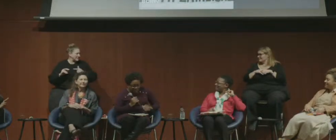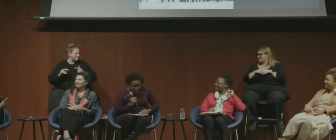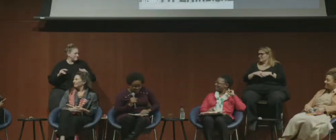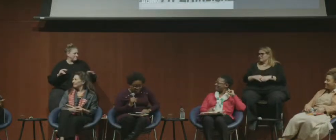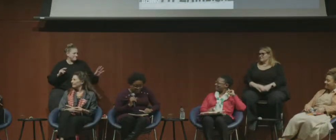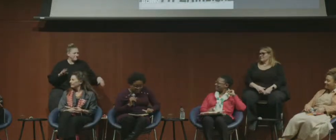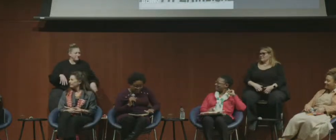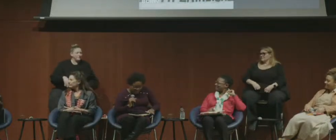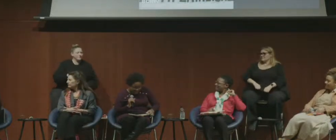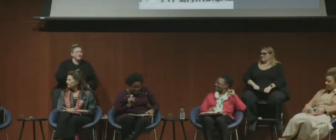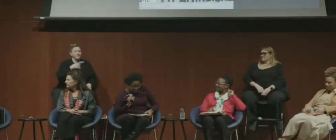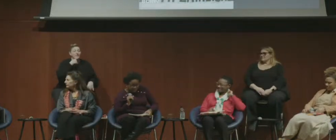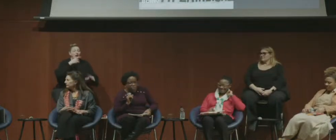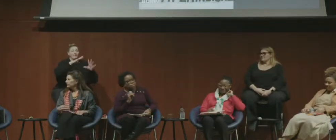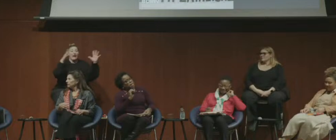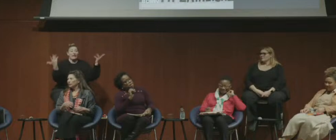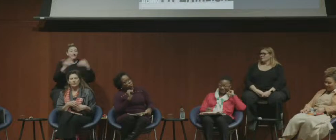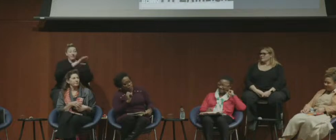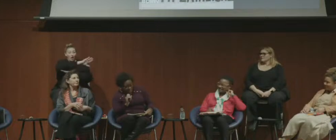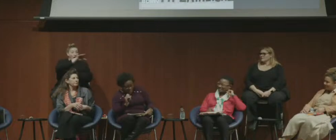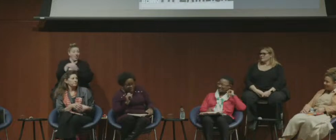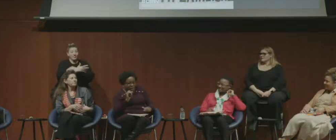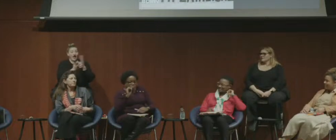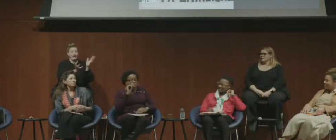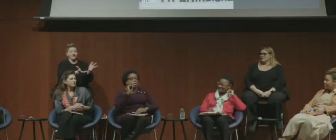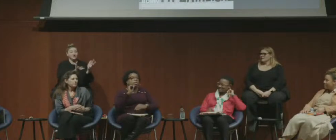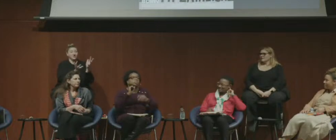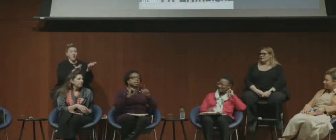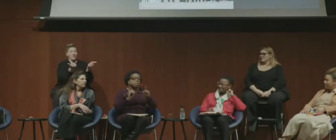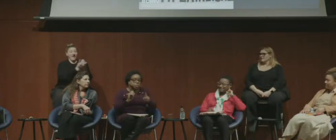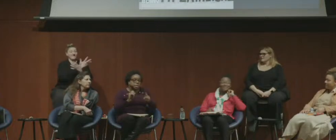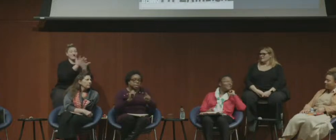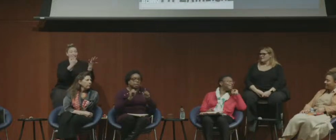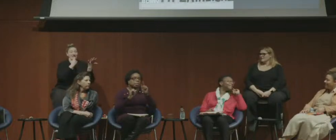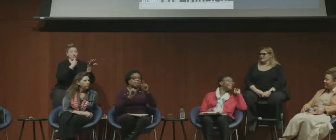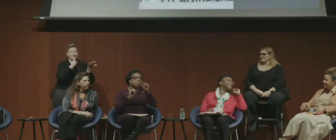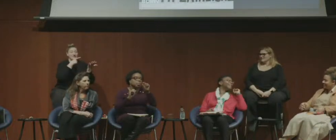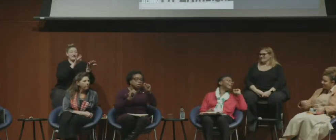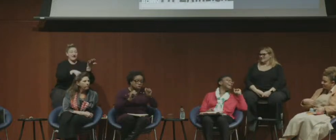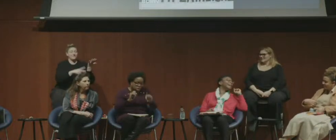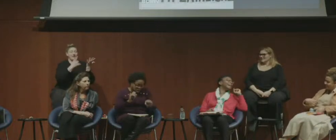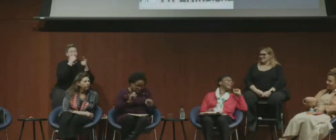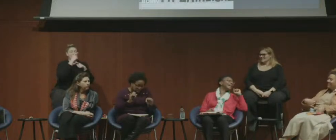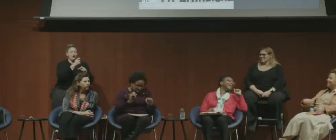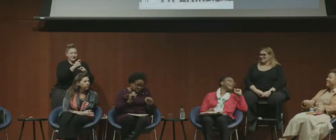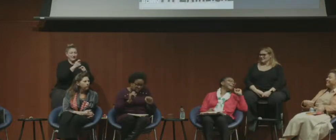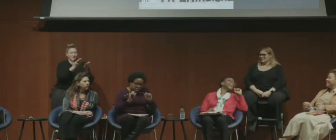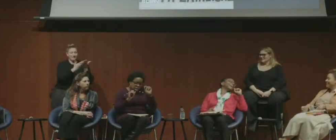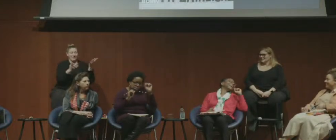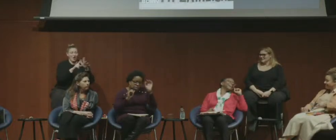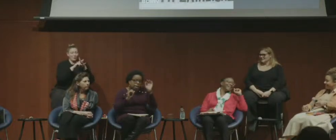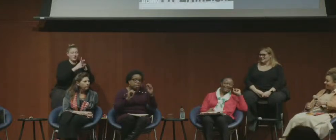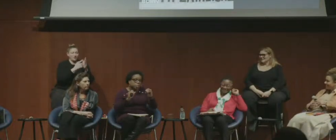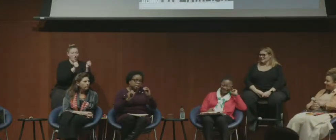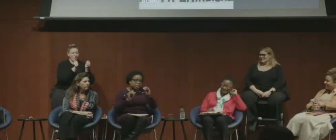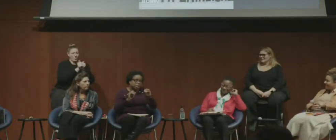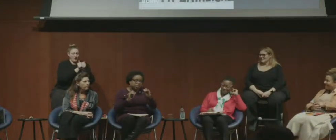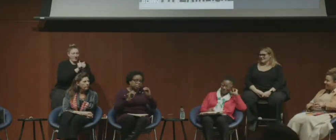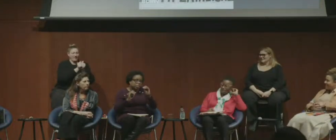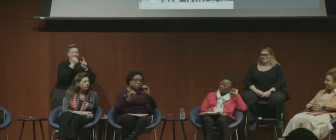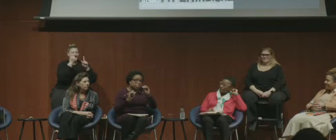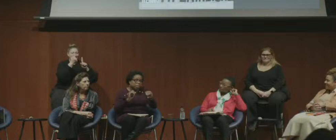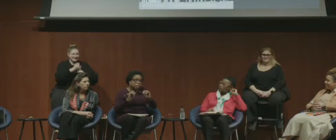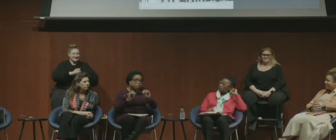I feel like we could be here all night with all the things that you said. But here's the interesting thing I want to start with, which is the expansion